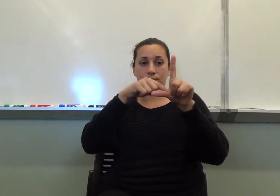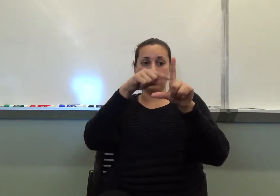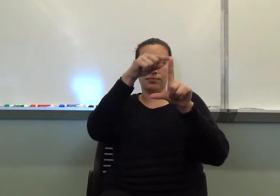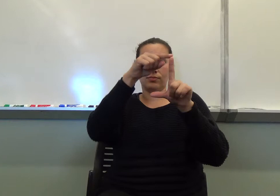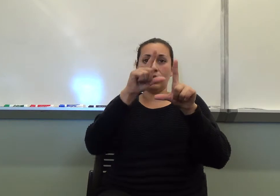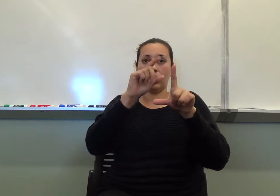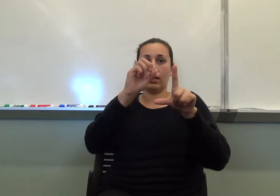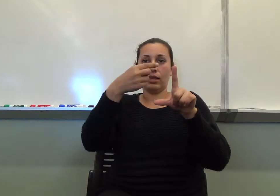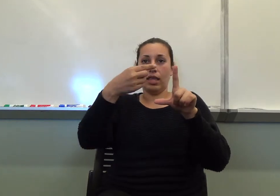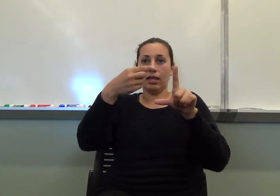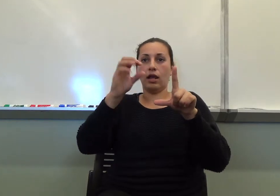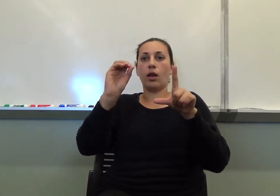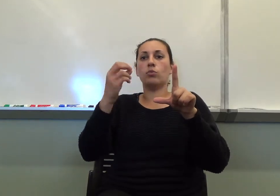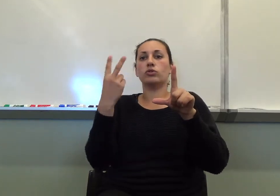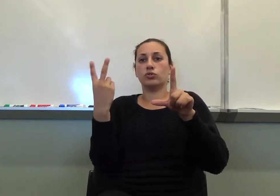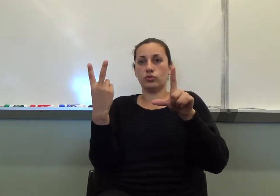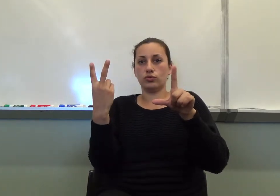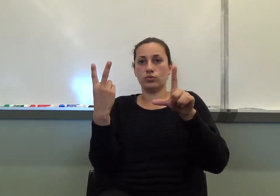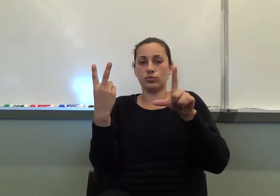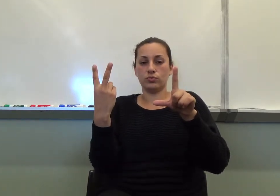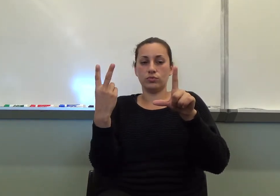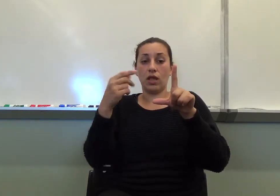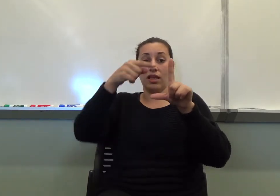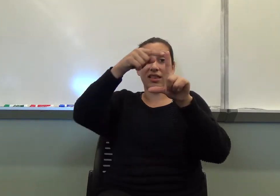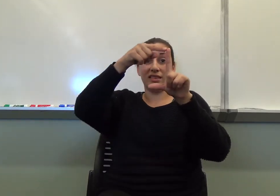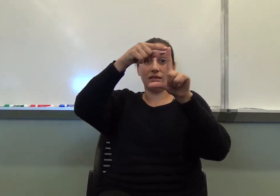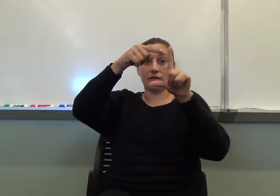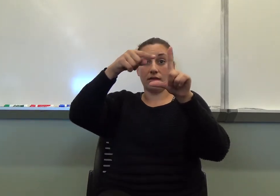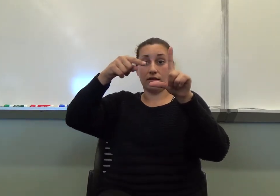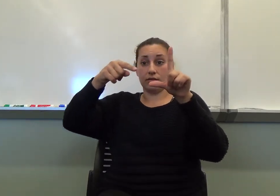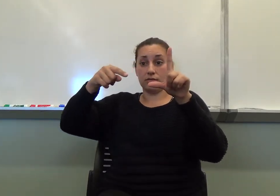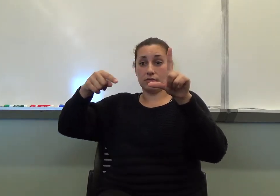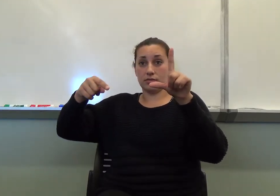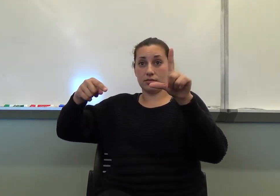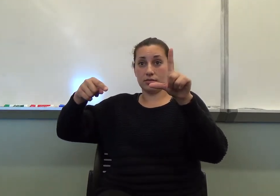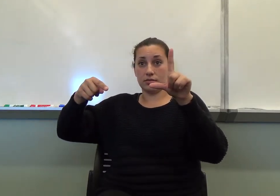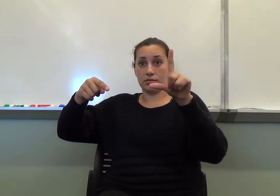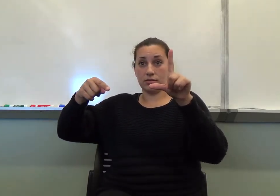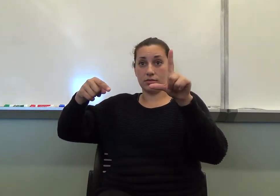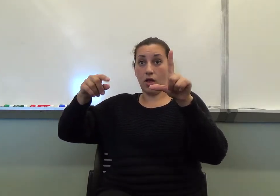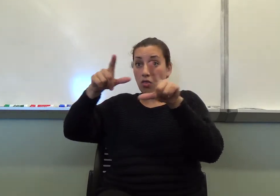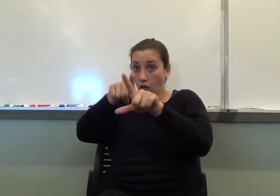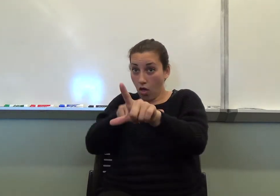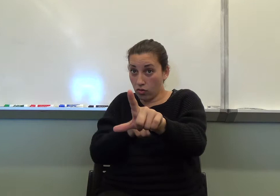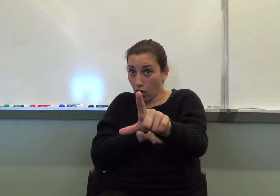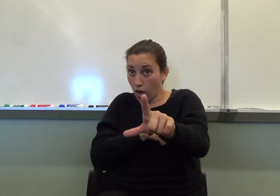2. Okay, then I will draw the longer side, and the longer side will be this one here.